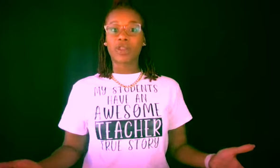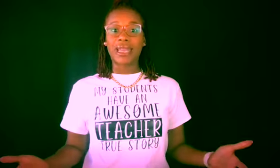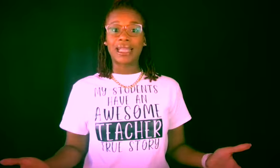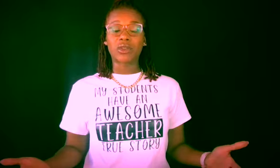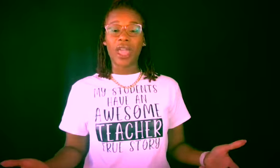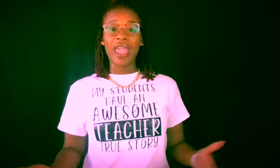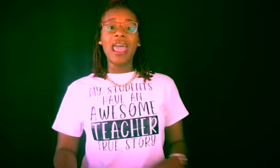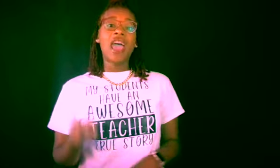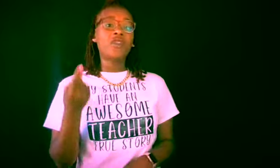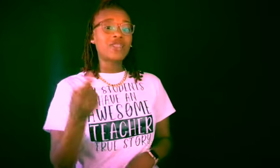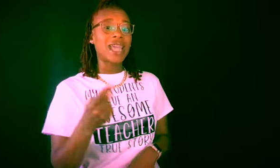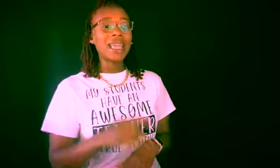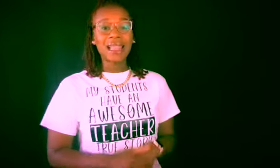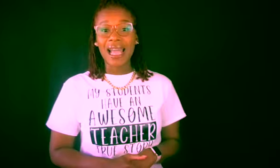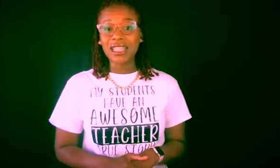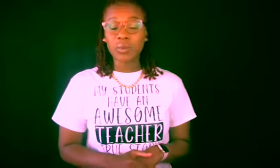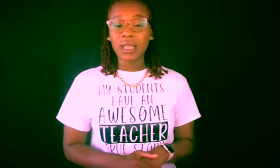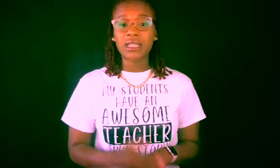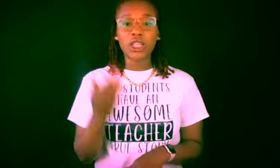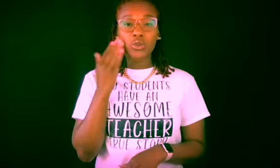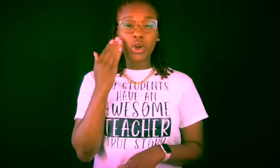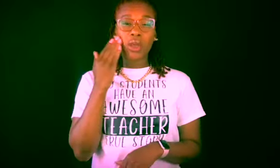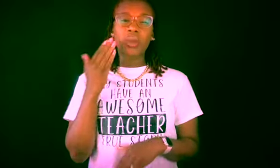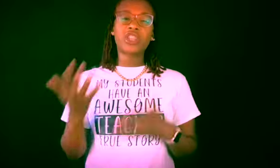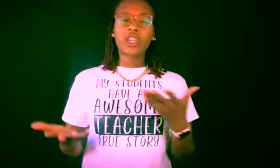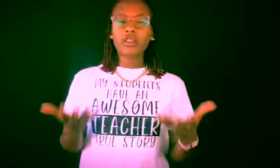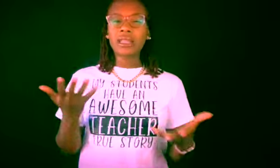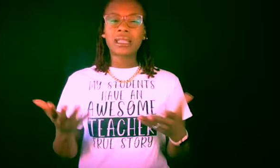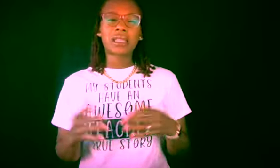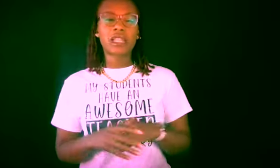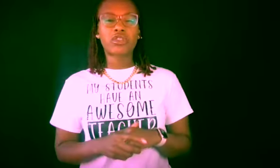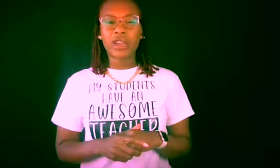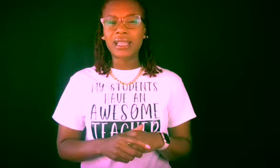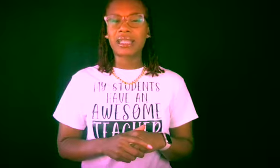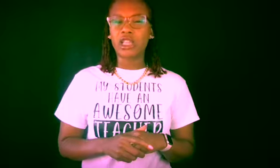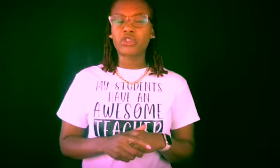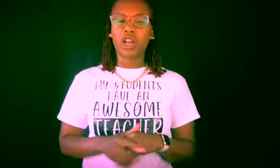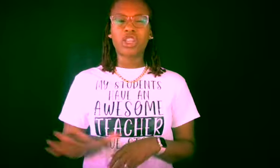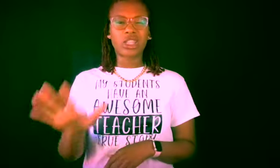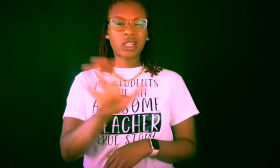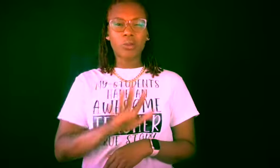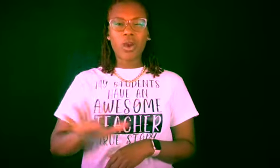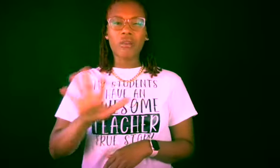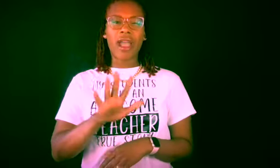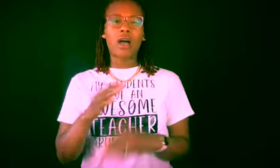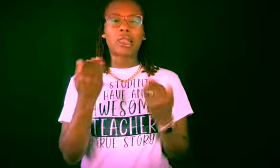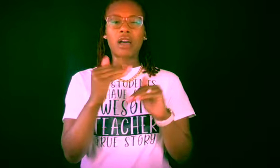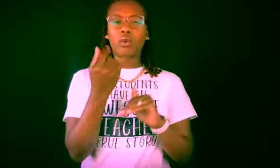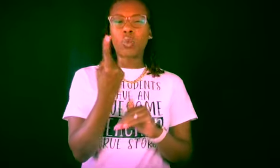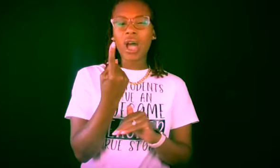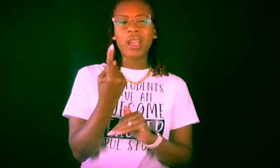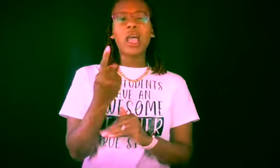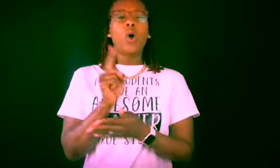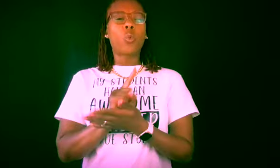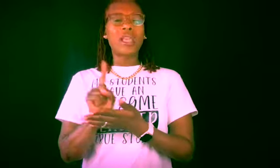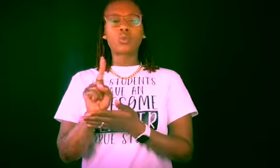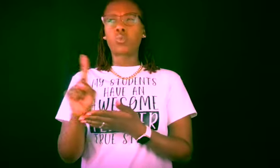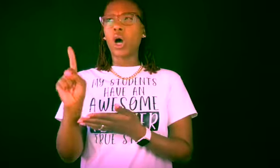greetings, okay? If you've taken classes with us, then you know that we generally discuss greetings and introductions somewhere around level 1, weeks 1